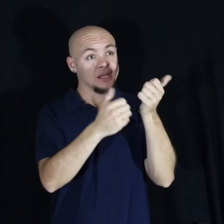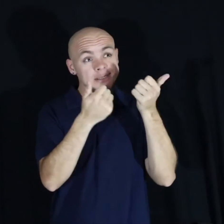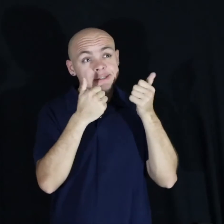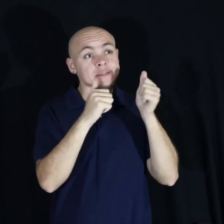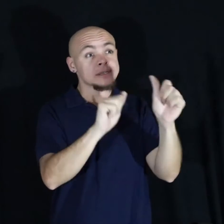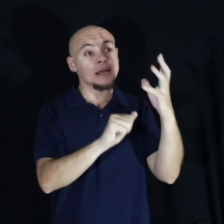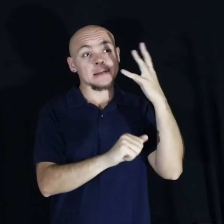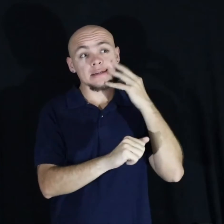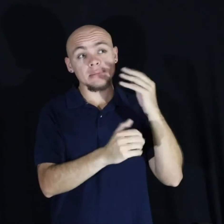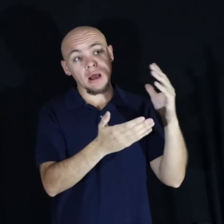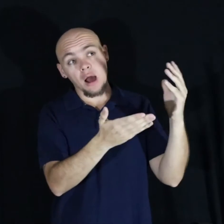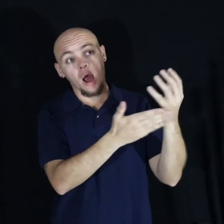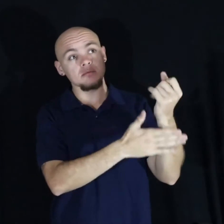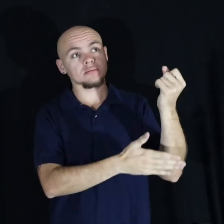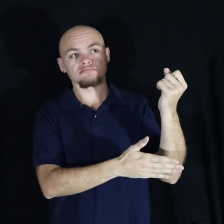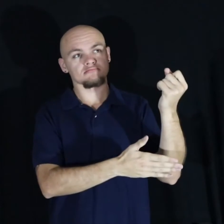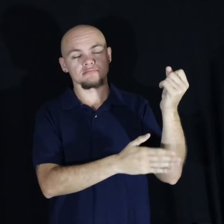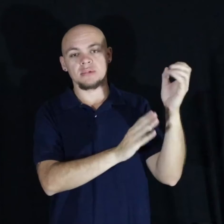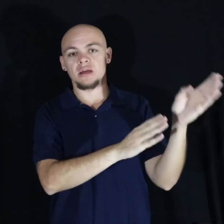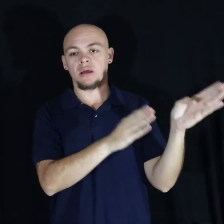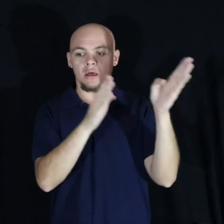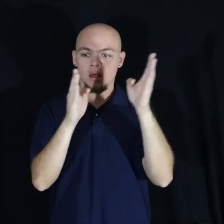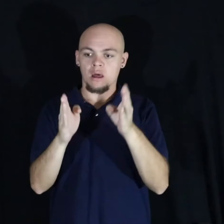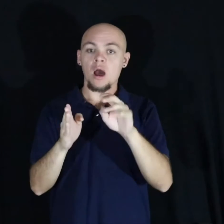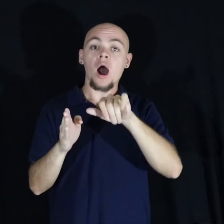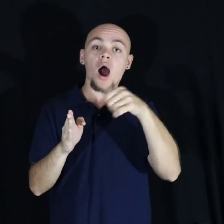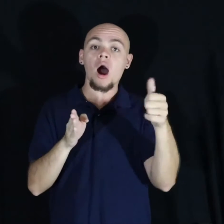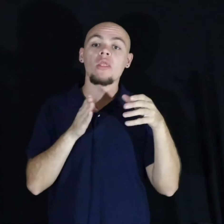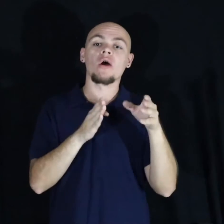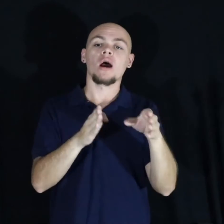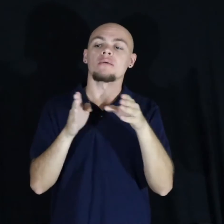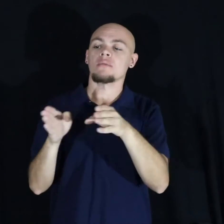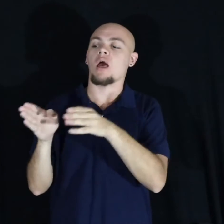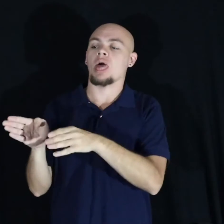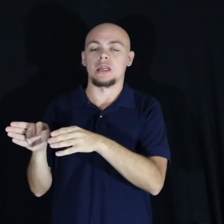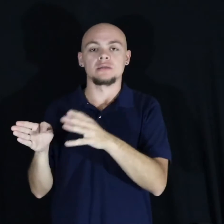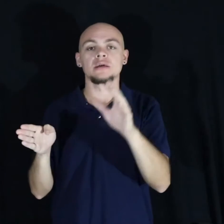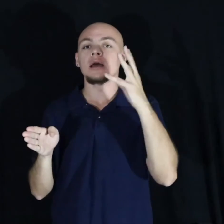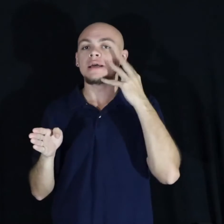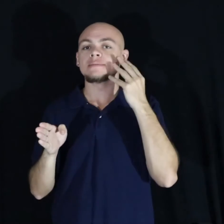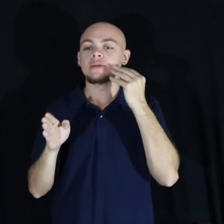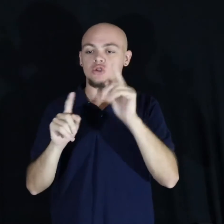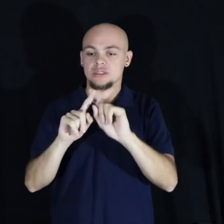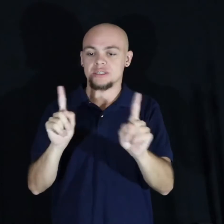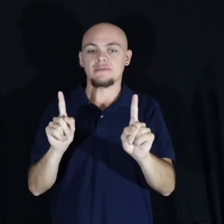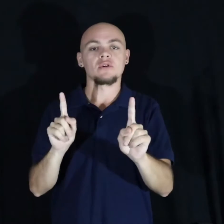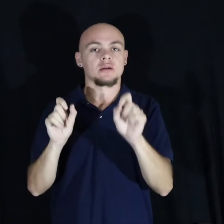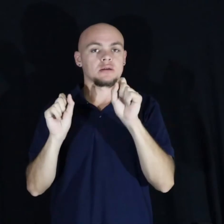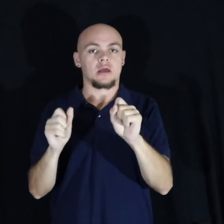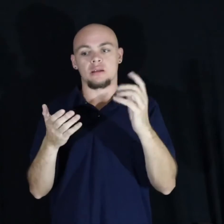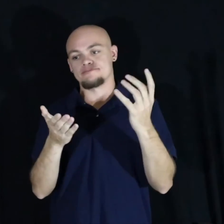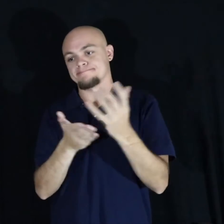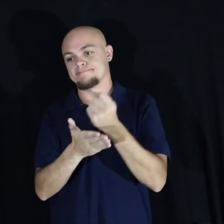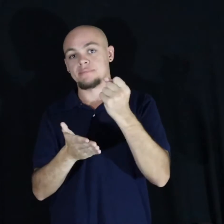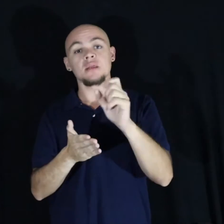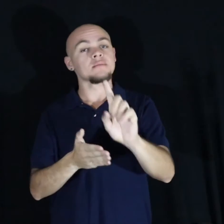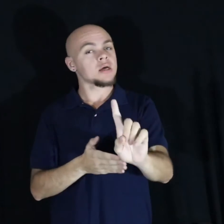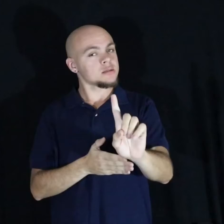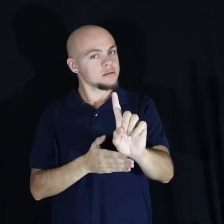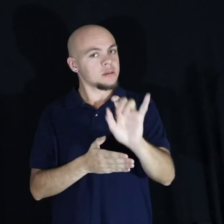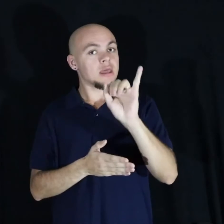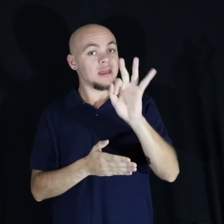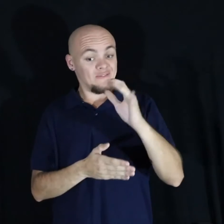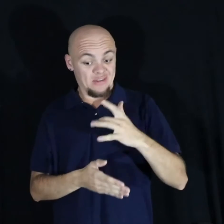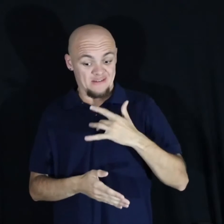experience and focus your efforts on pursuing other paths that can lead to different experiences. On the other hand, if the feeling produced